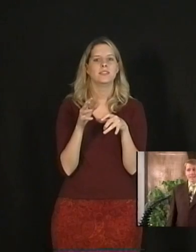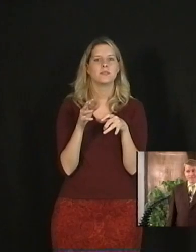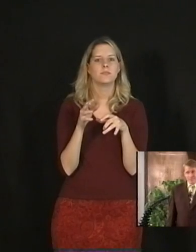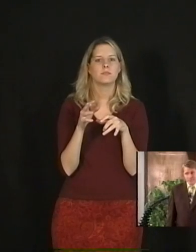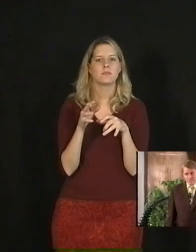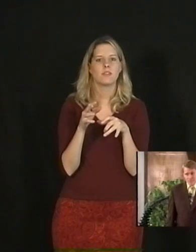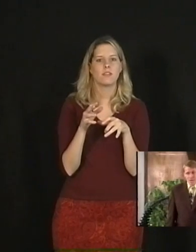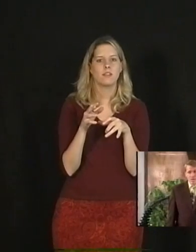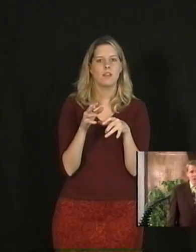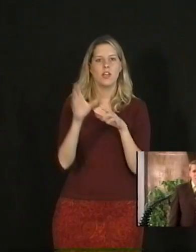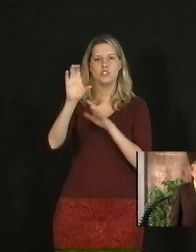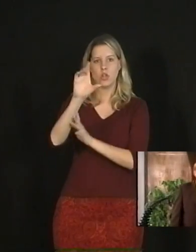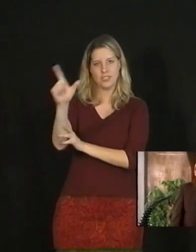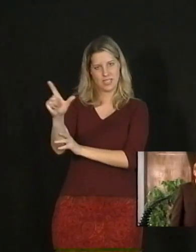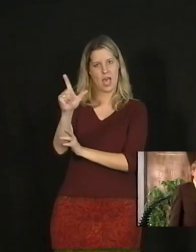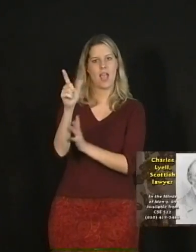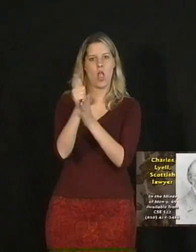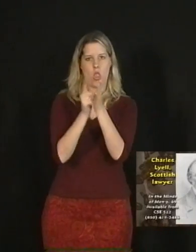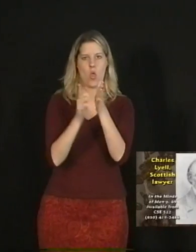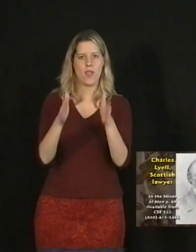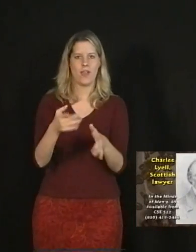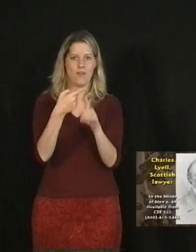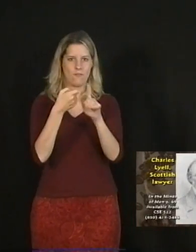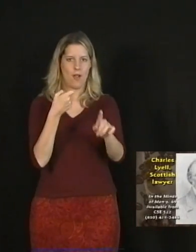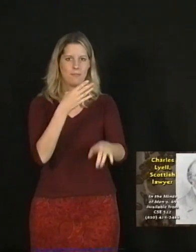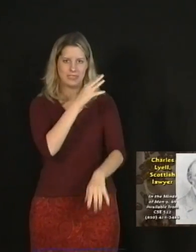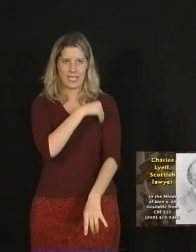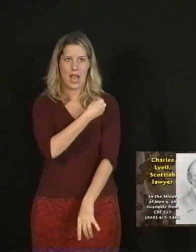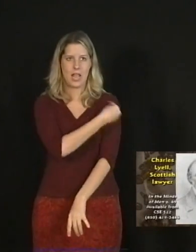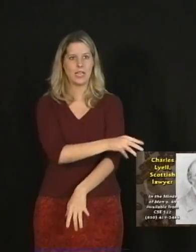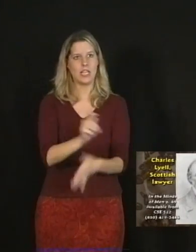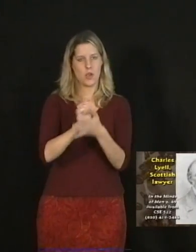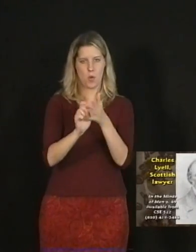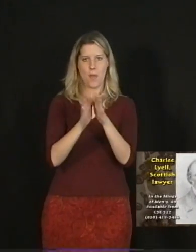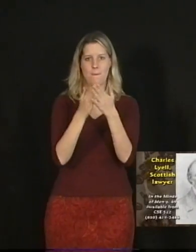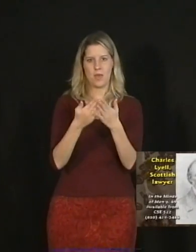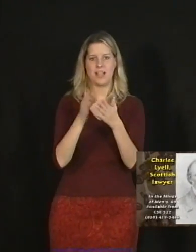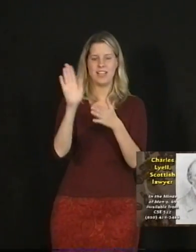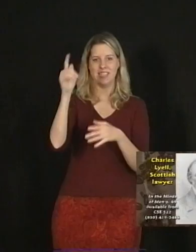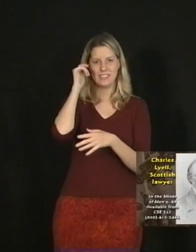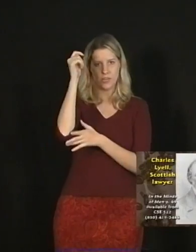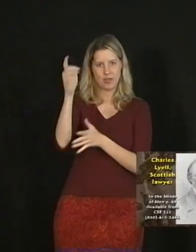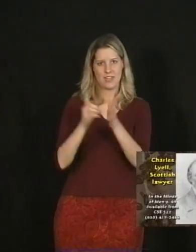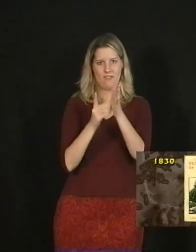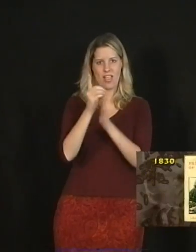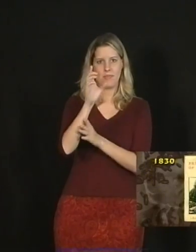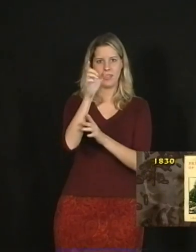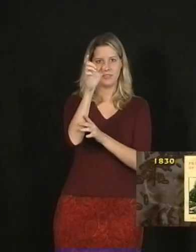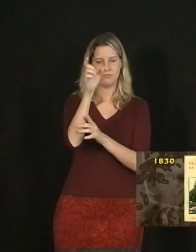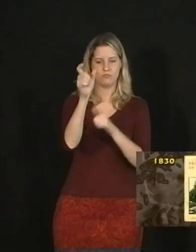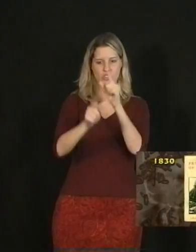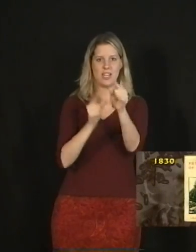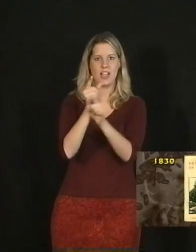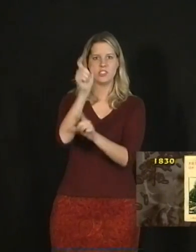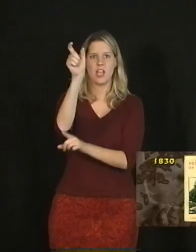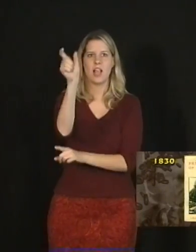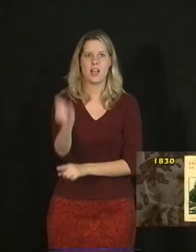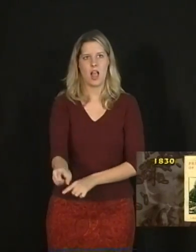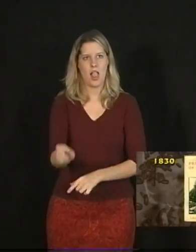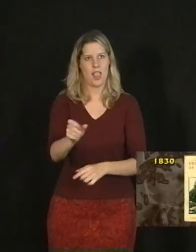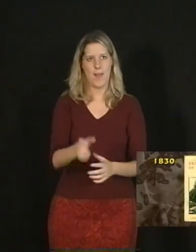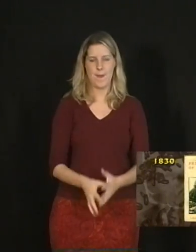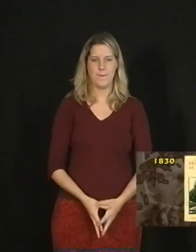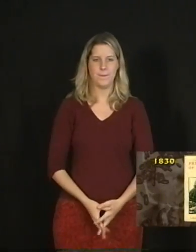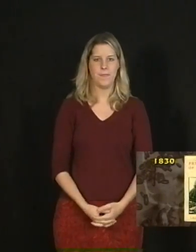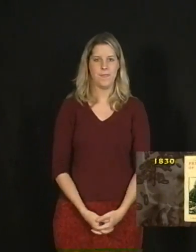Charles Lyell. Charles Lyell wrote a book in 1830. And in his book, he developed what we call today the geologic column.